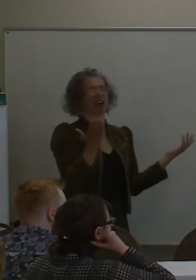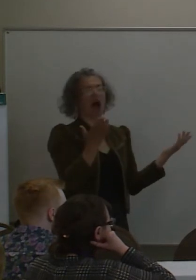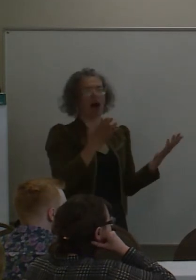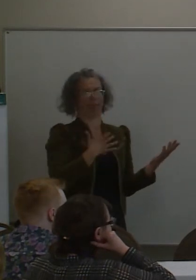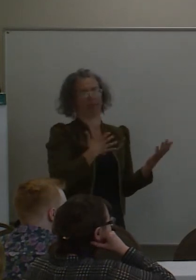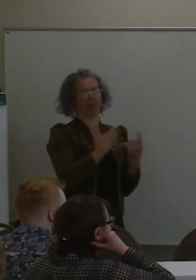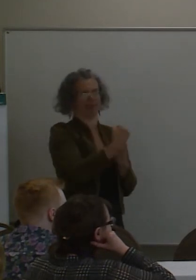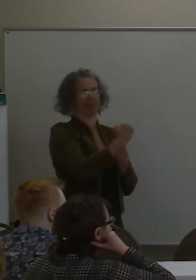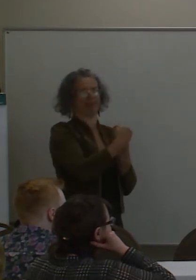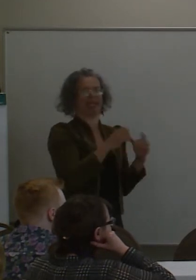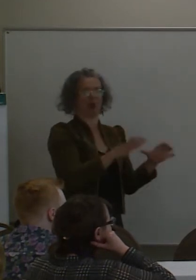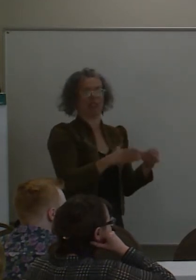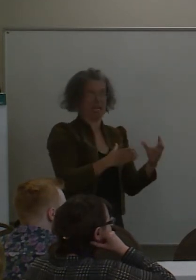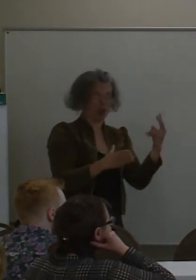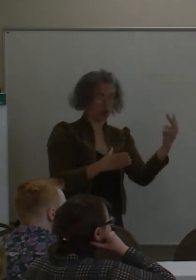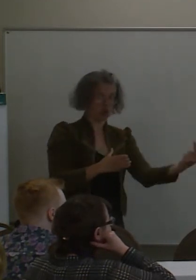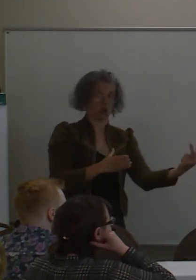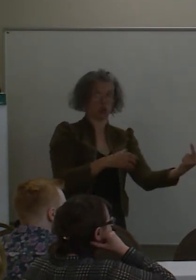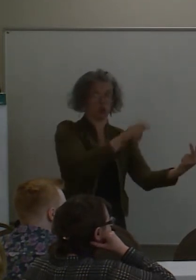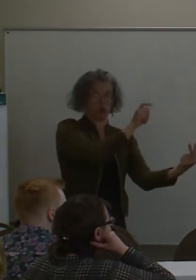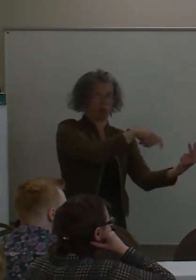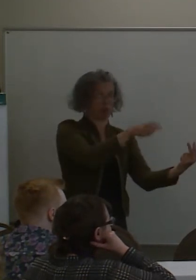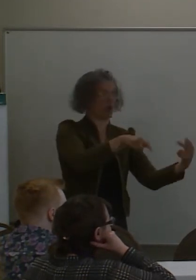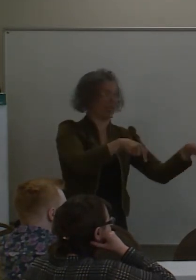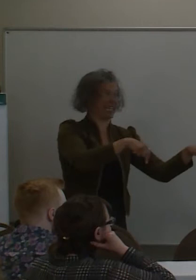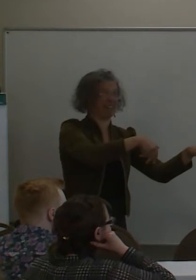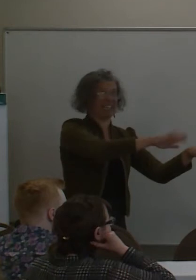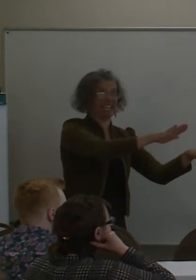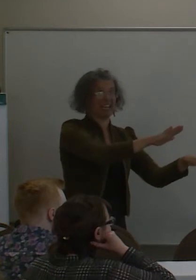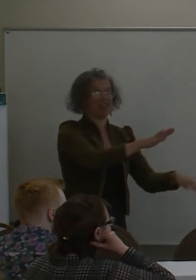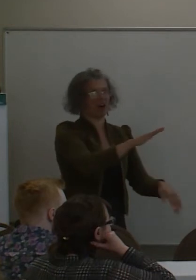huge difference. We had 2. One has since come back. Hooray for him.